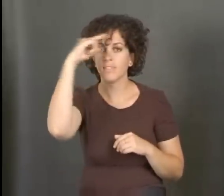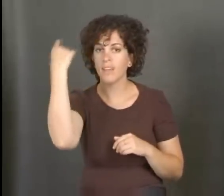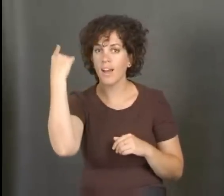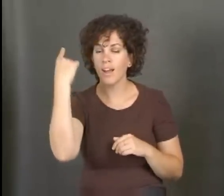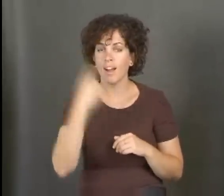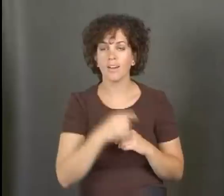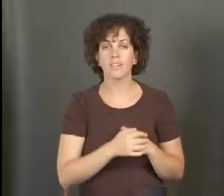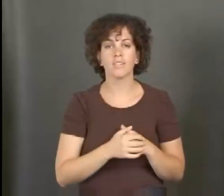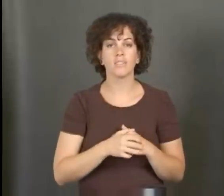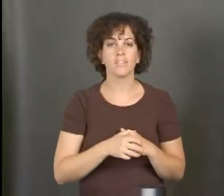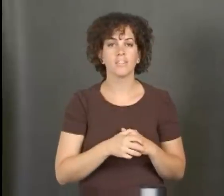black,